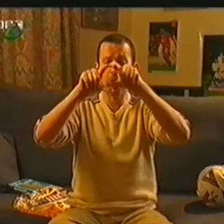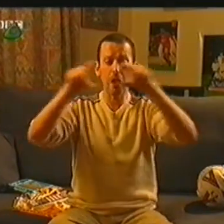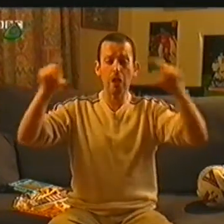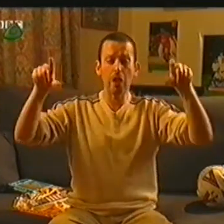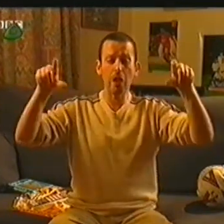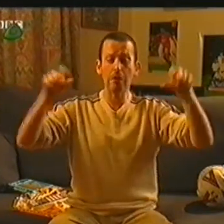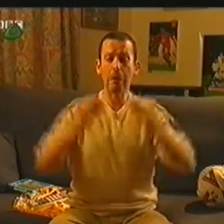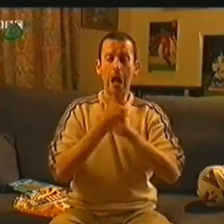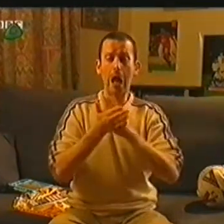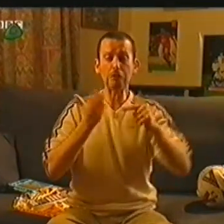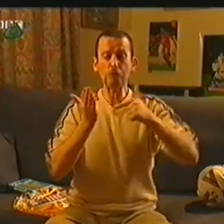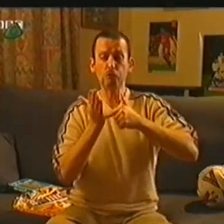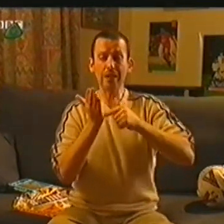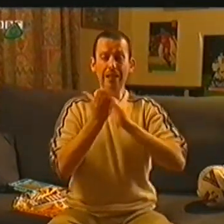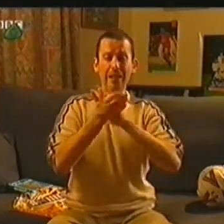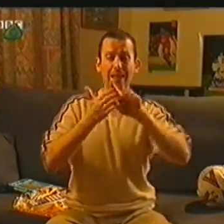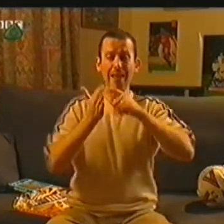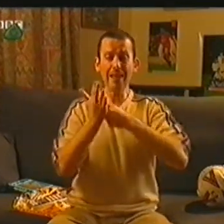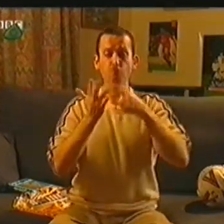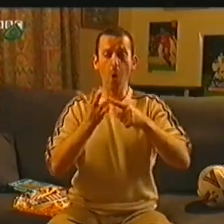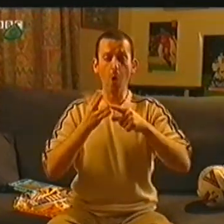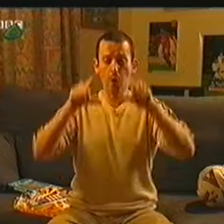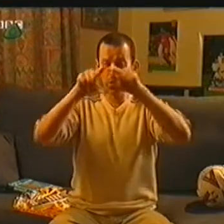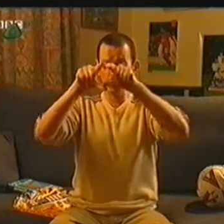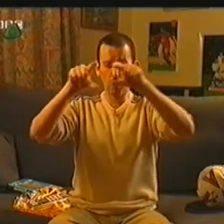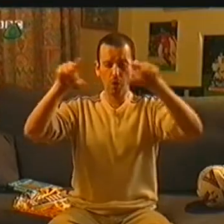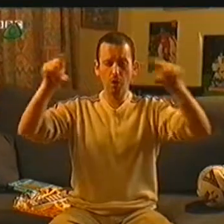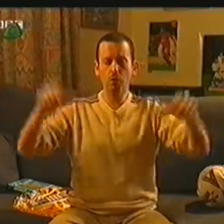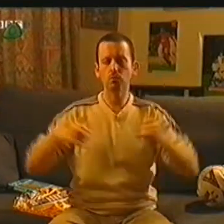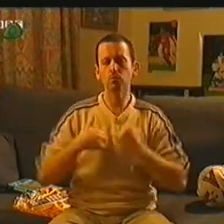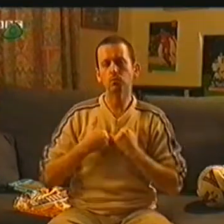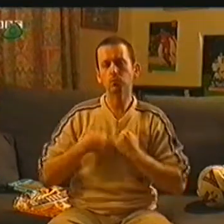caption, "Hat Trick Hero." Josh stared.